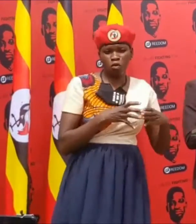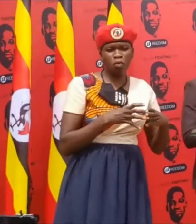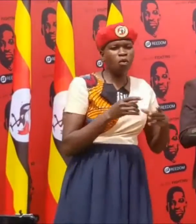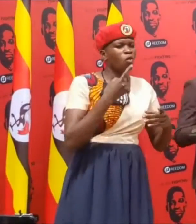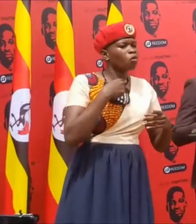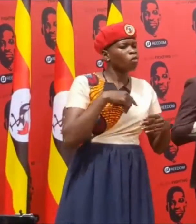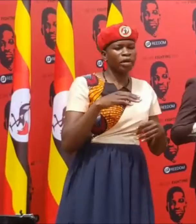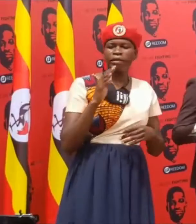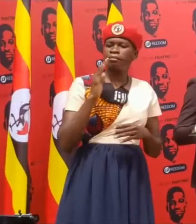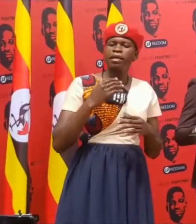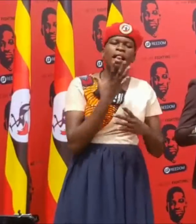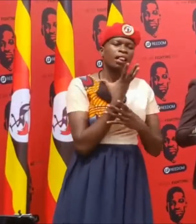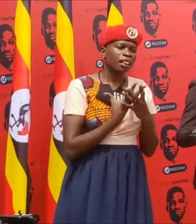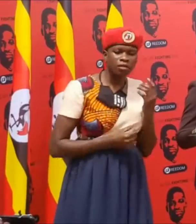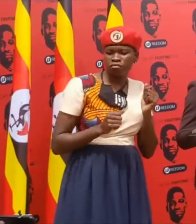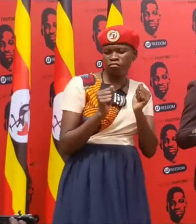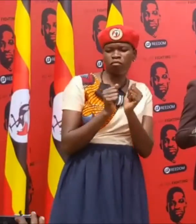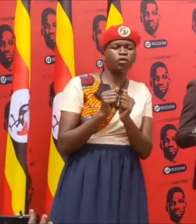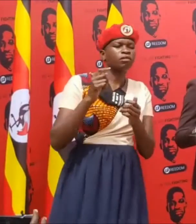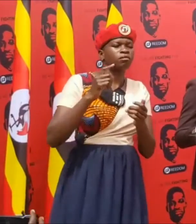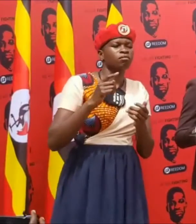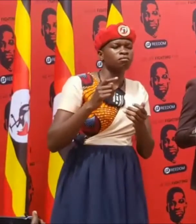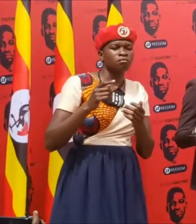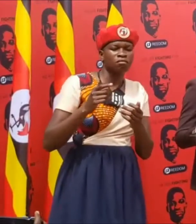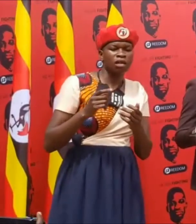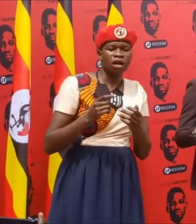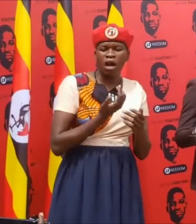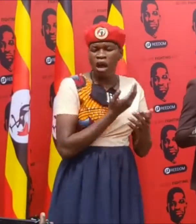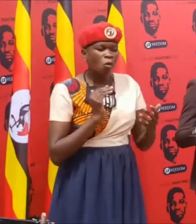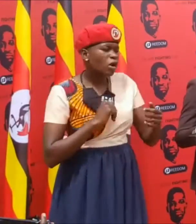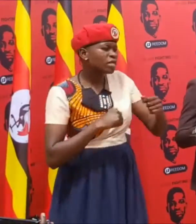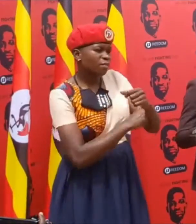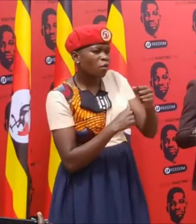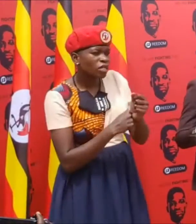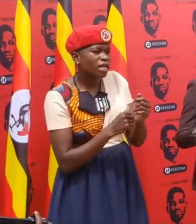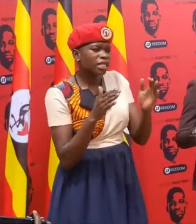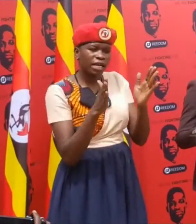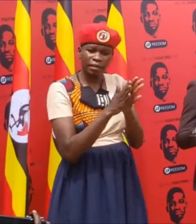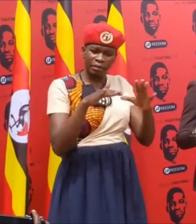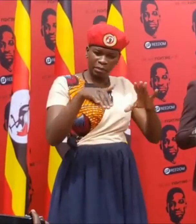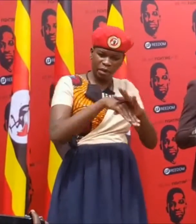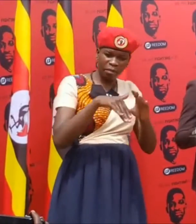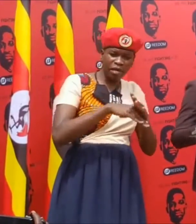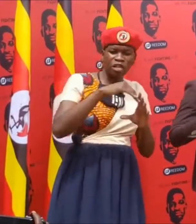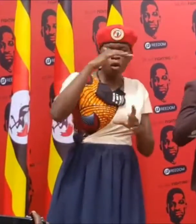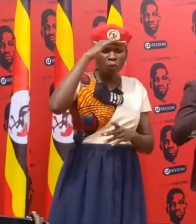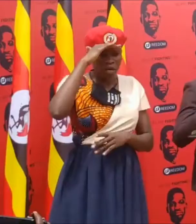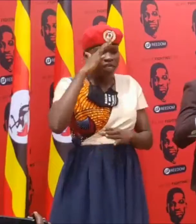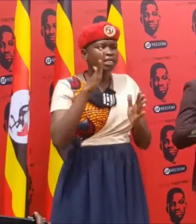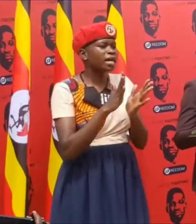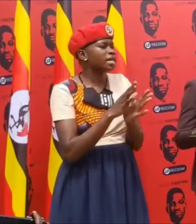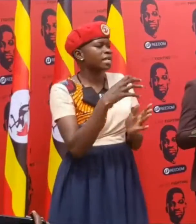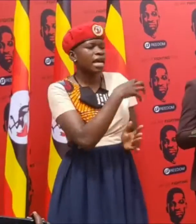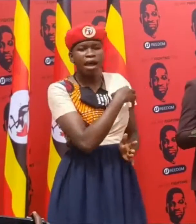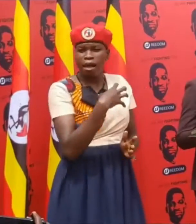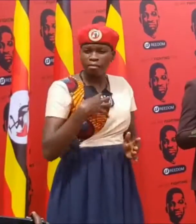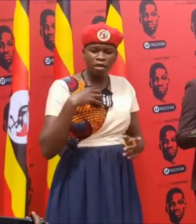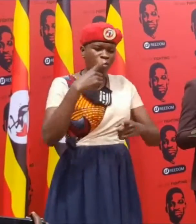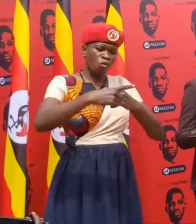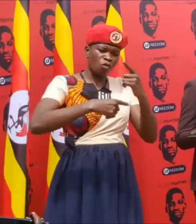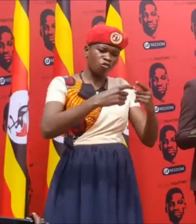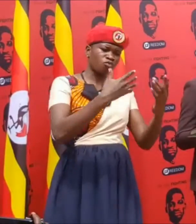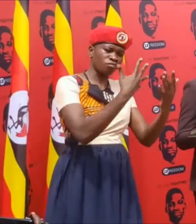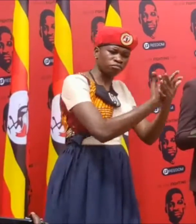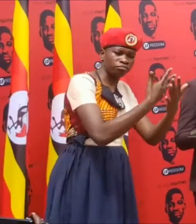tuvumirira ebigenda mu maaso nga abawagizi baffe babakwata poliisi n'amagye bakyagenda mu maaso kikola